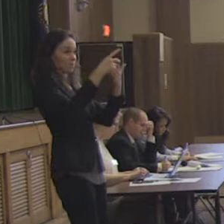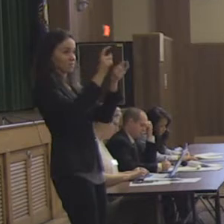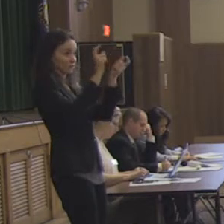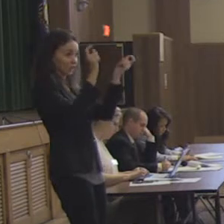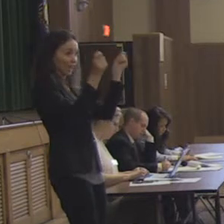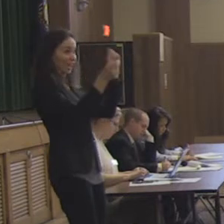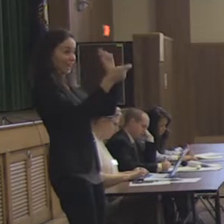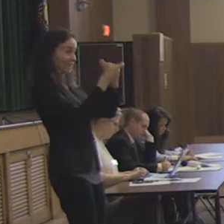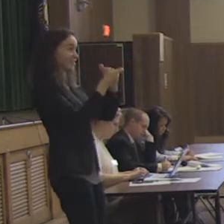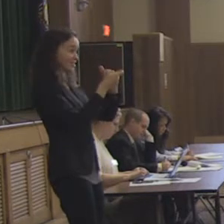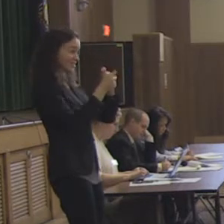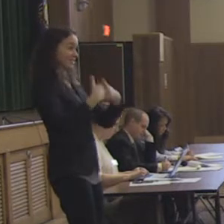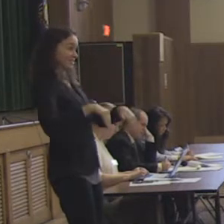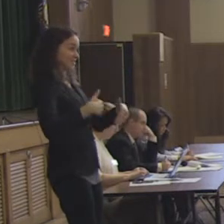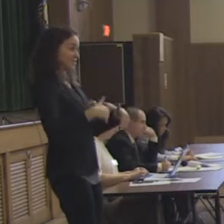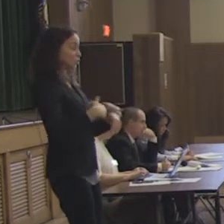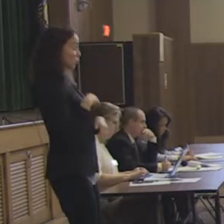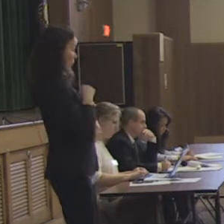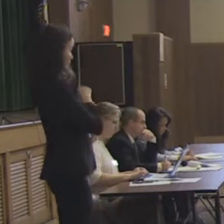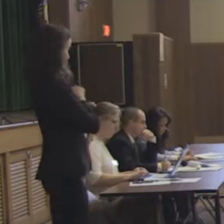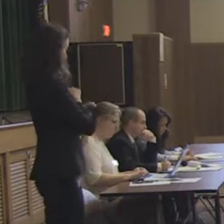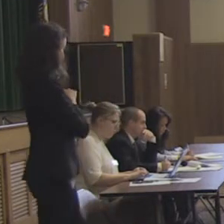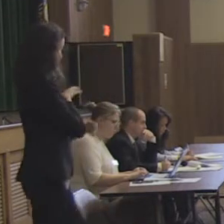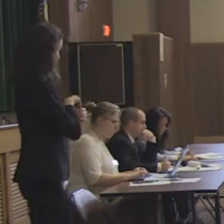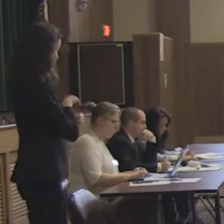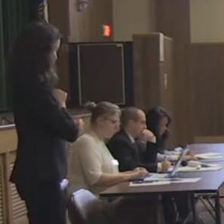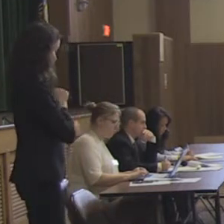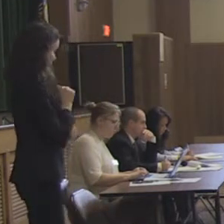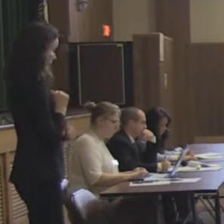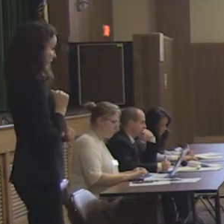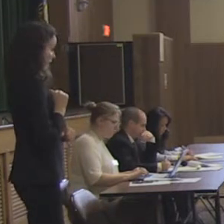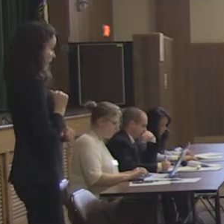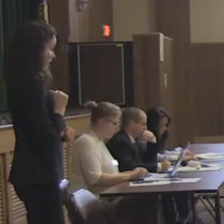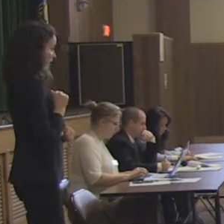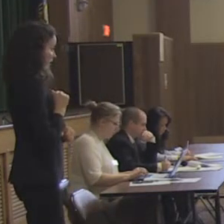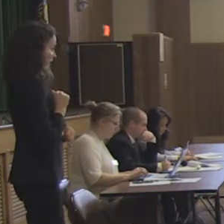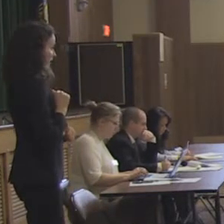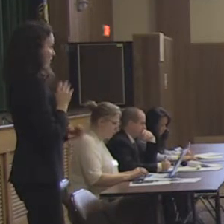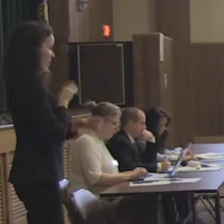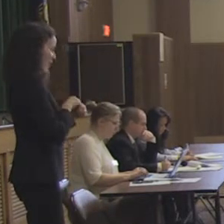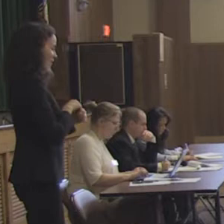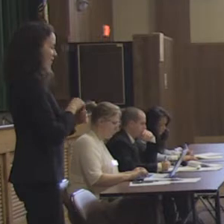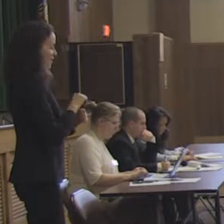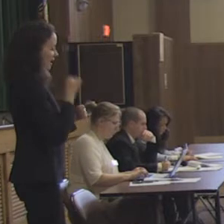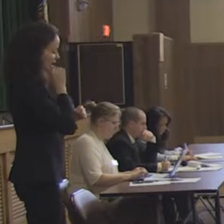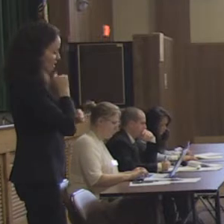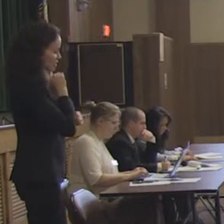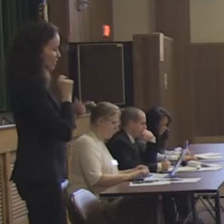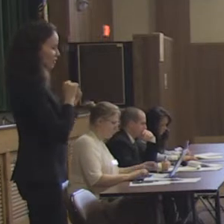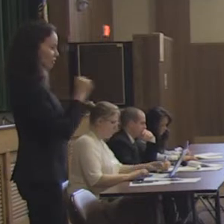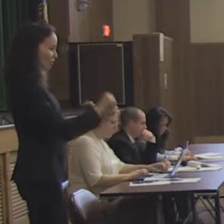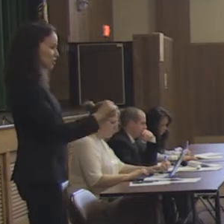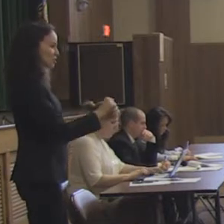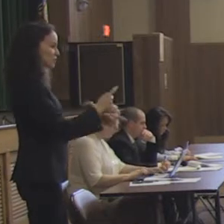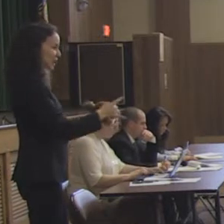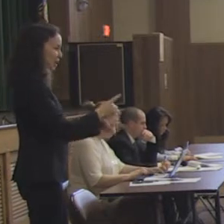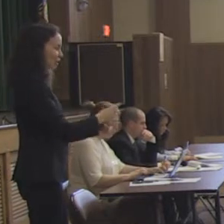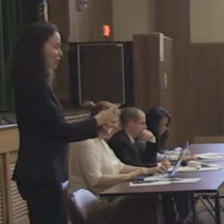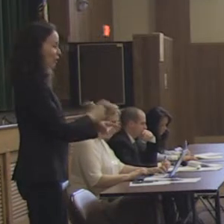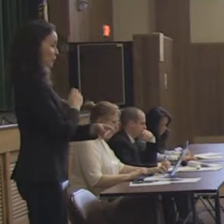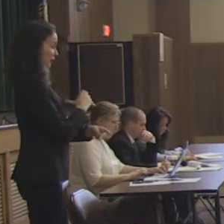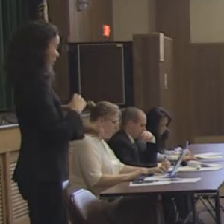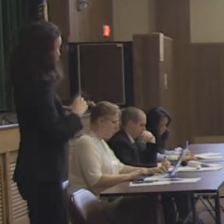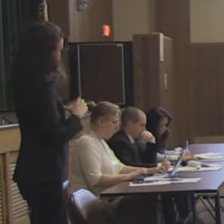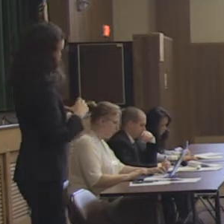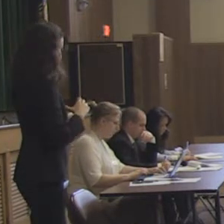you, as a member of the Assembly, who I know is on the Aging and Long-Term Care Committee, which has taken a